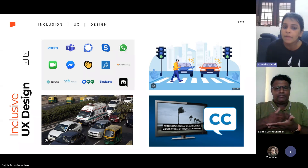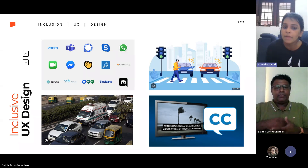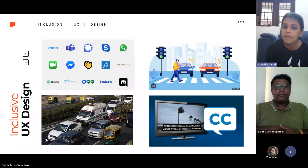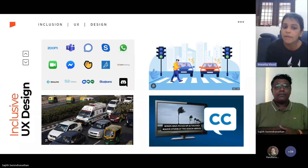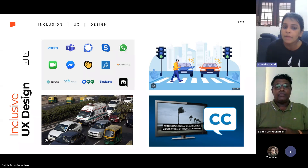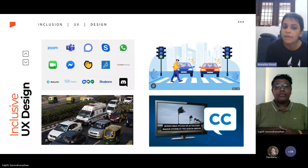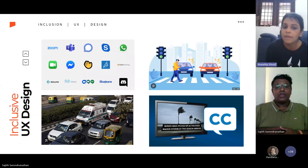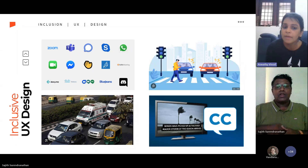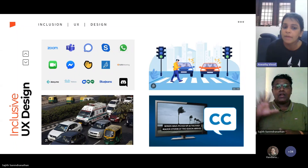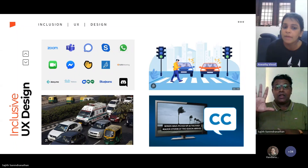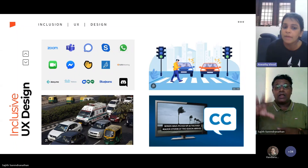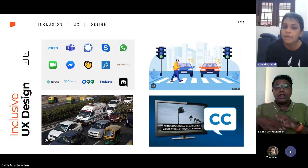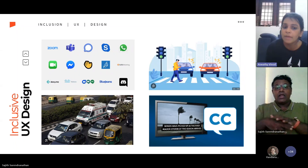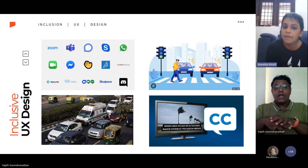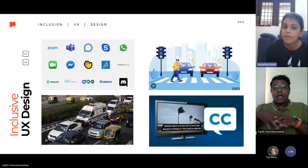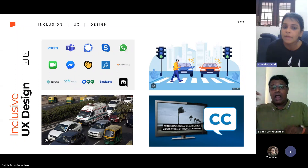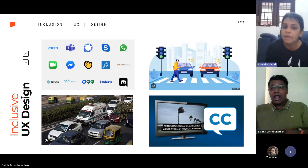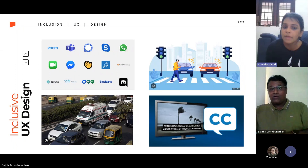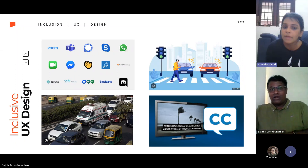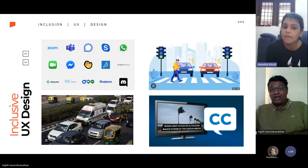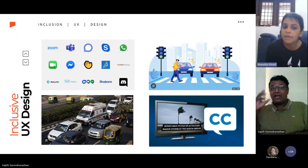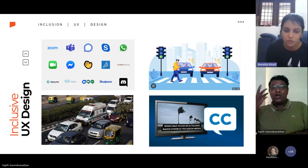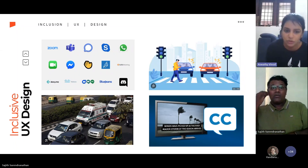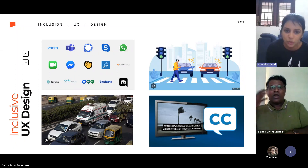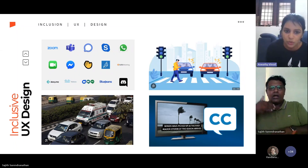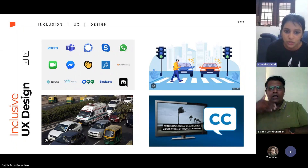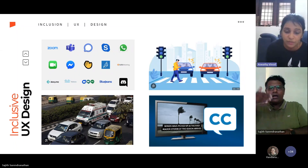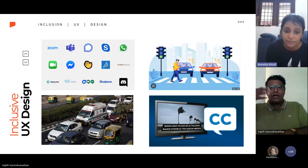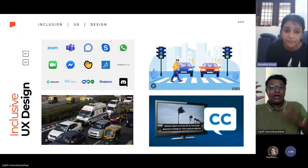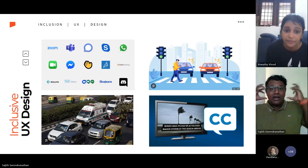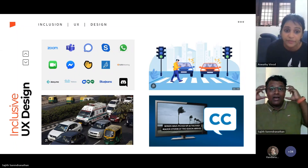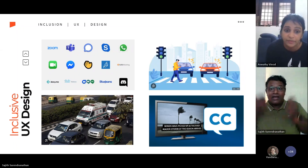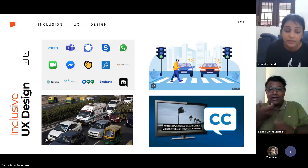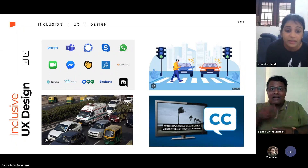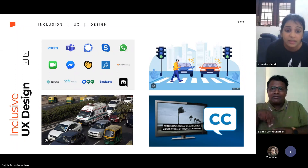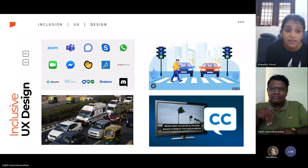so make sure you have a solution for them too, and that you include them in your solution.